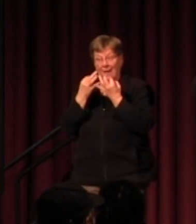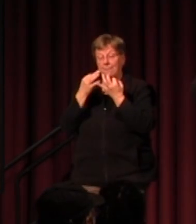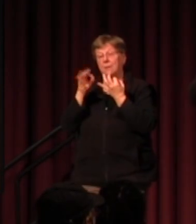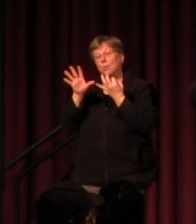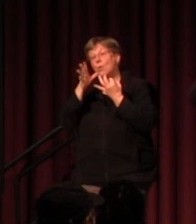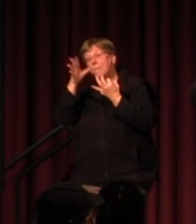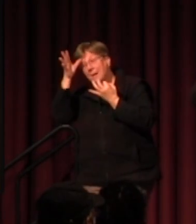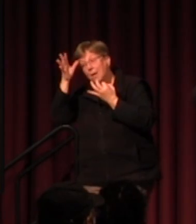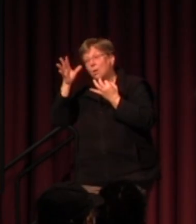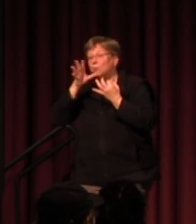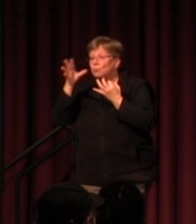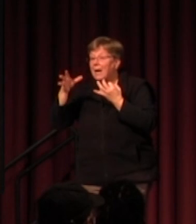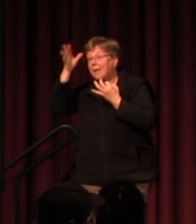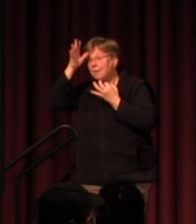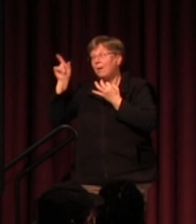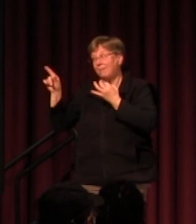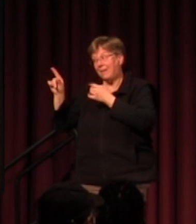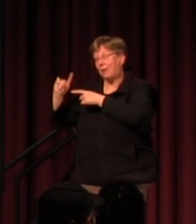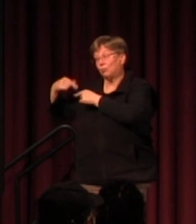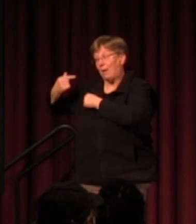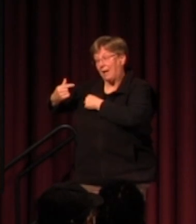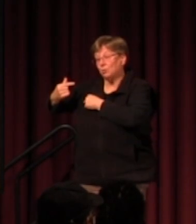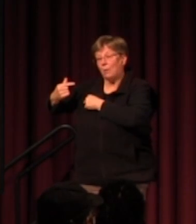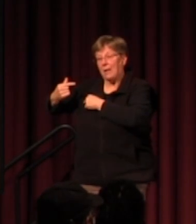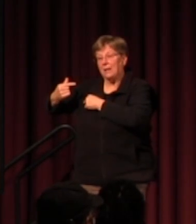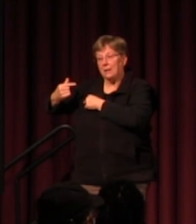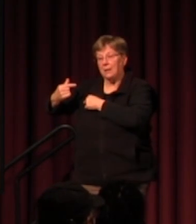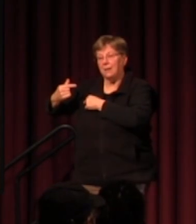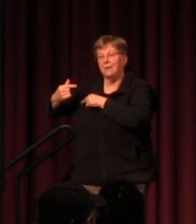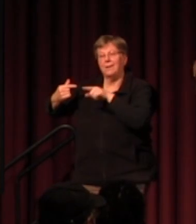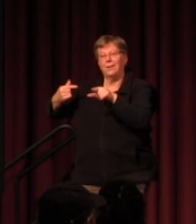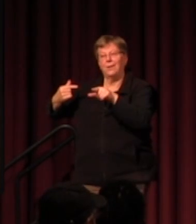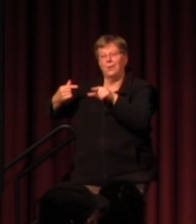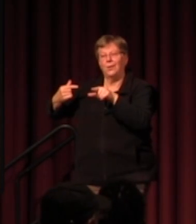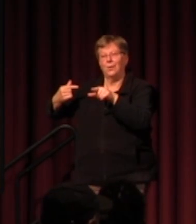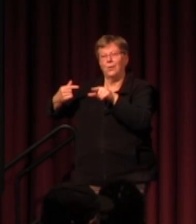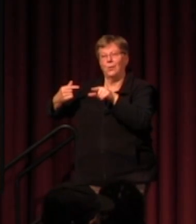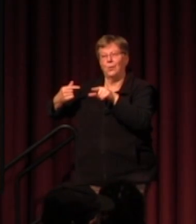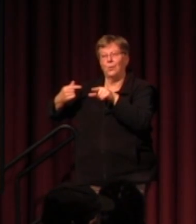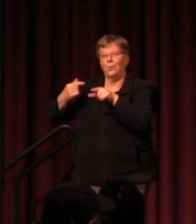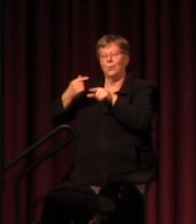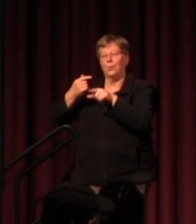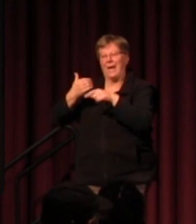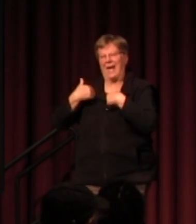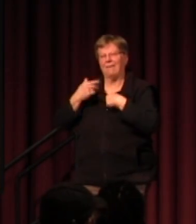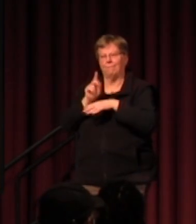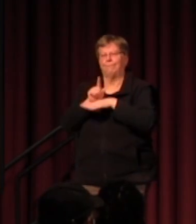grandparents, graduated from that Ivy League school, you get a leg up, you're basically guaranteed admission.